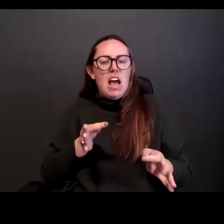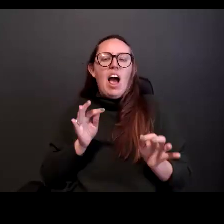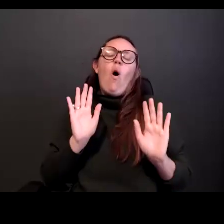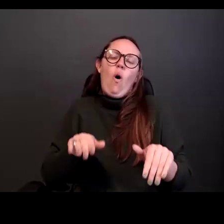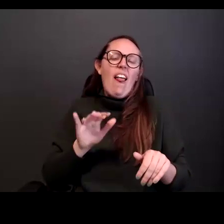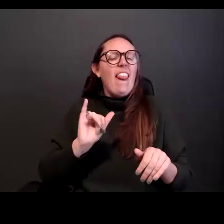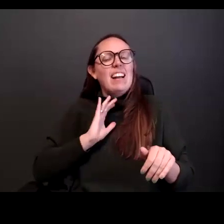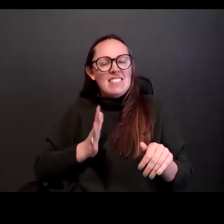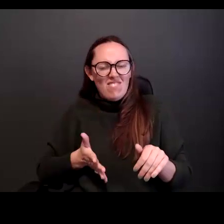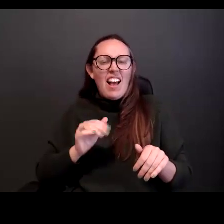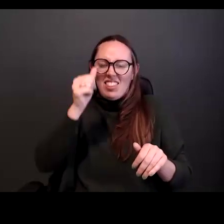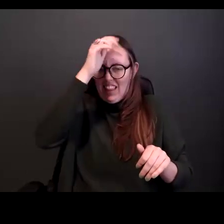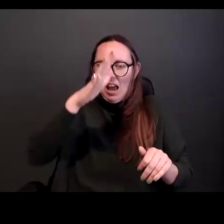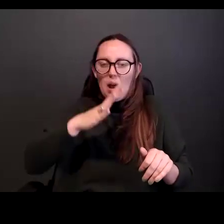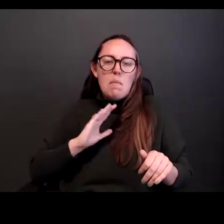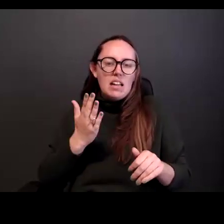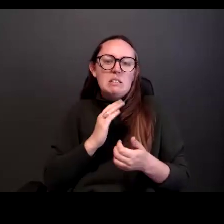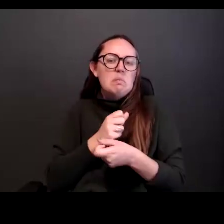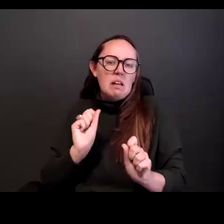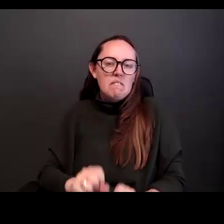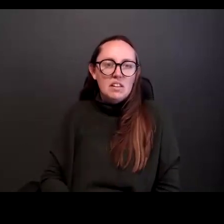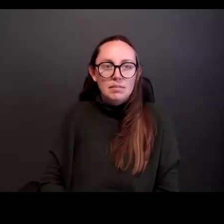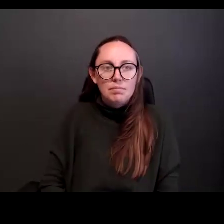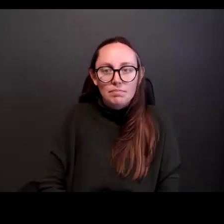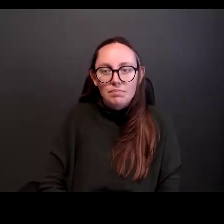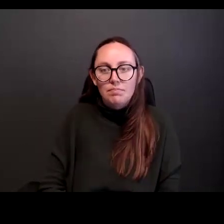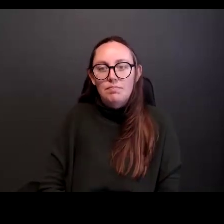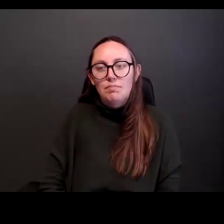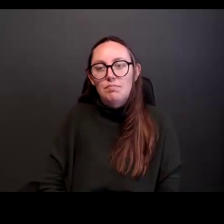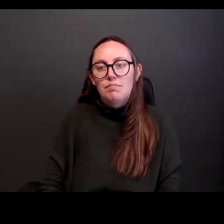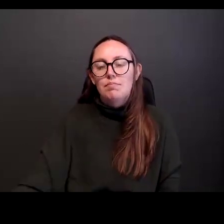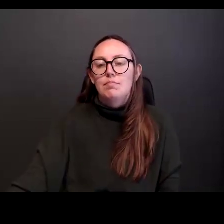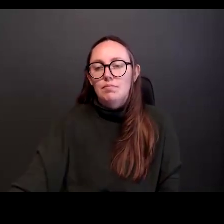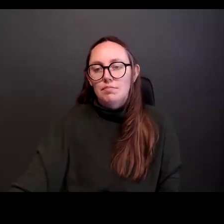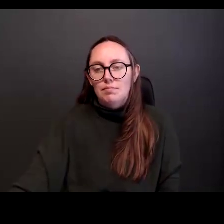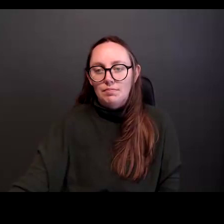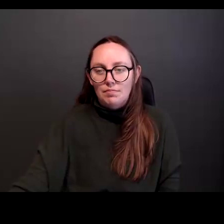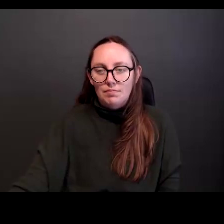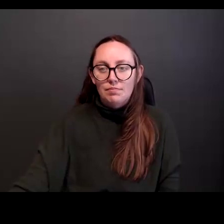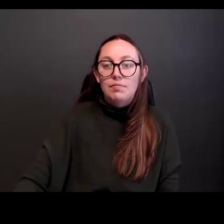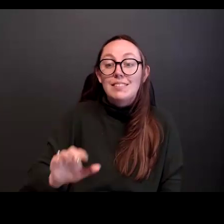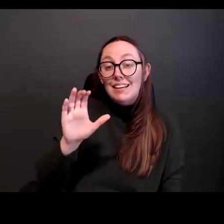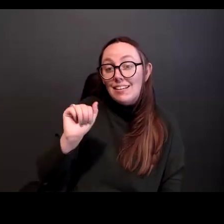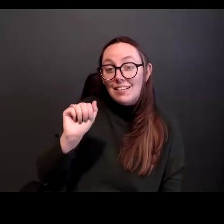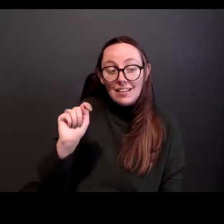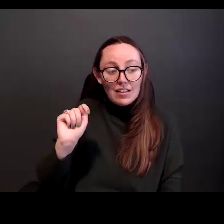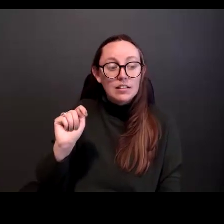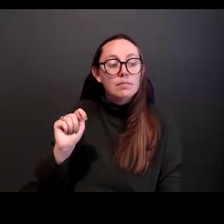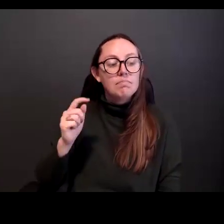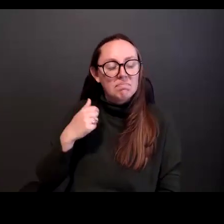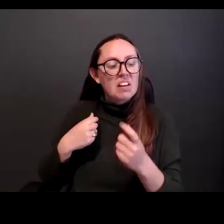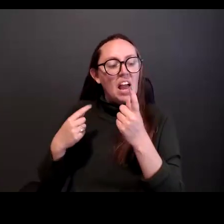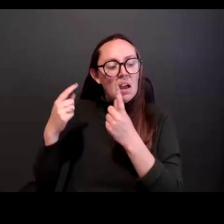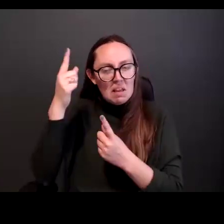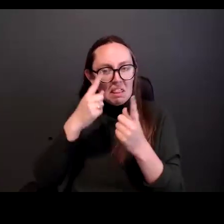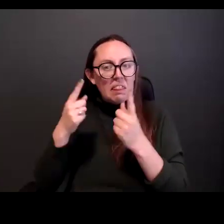I'm thinking about Edna and the shorter monologue from Archibald, how that spoke